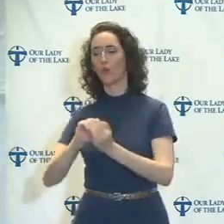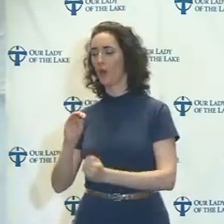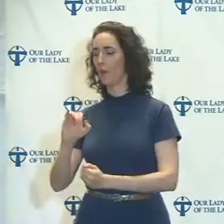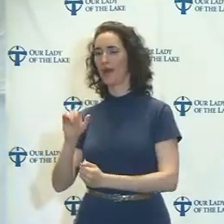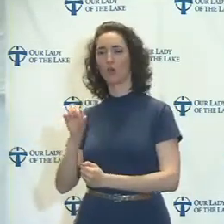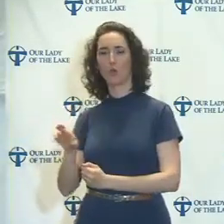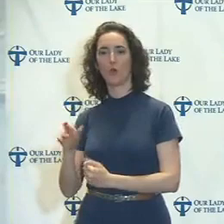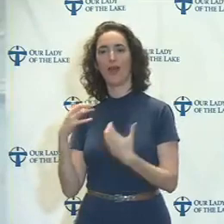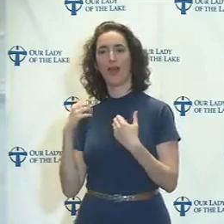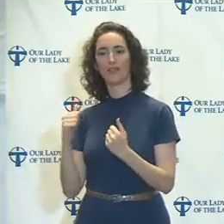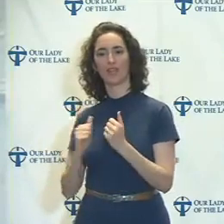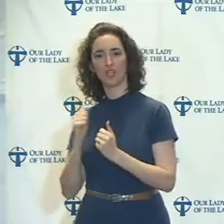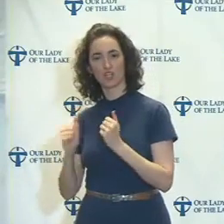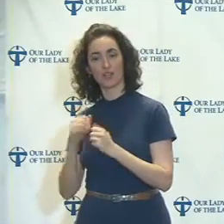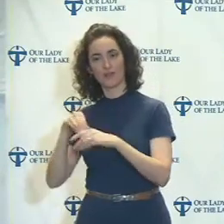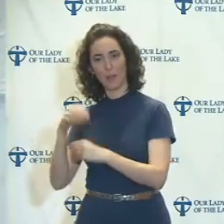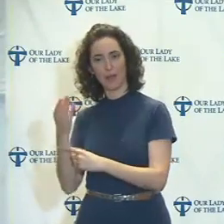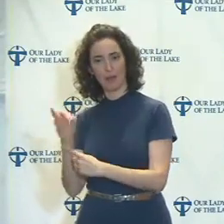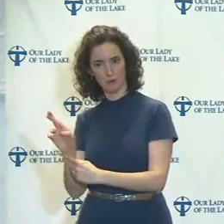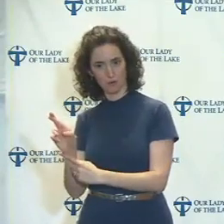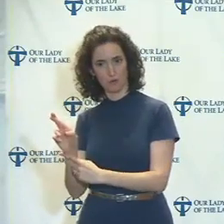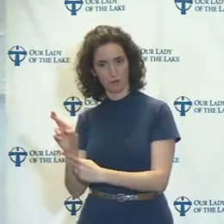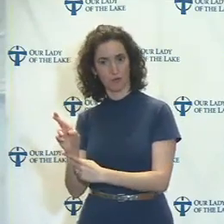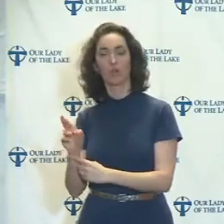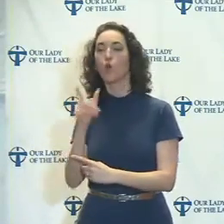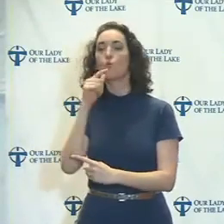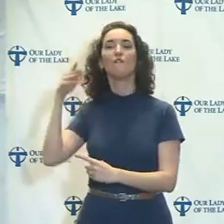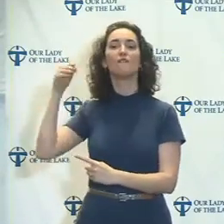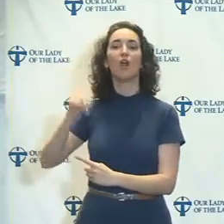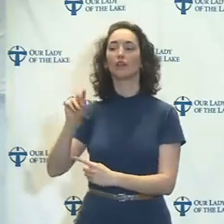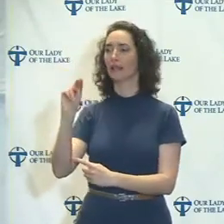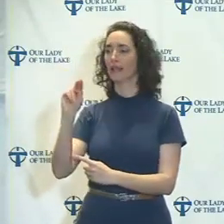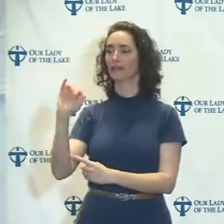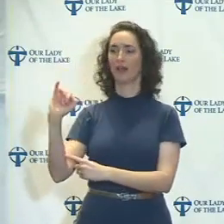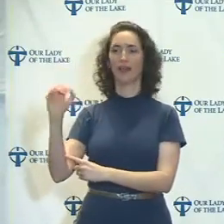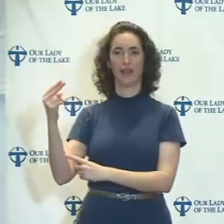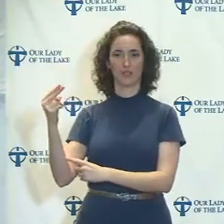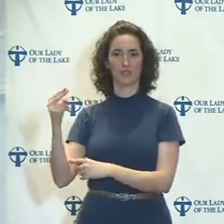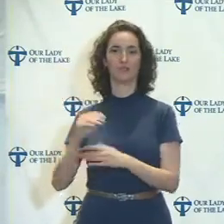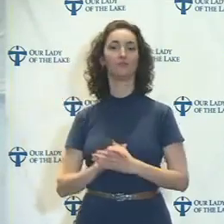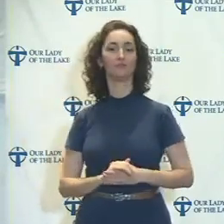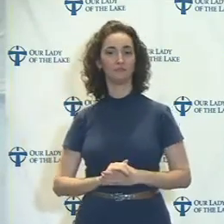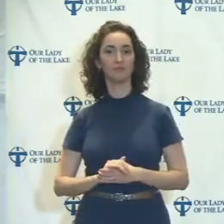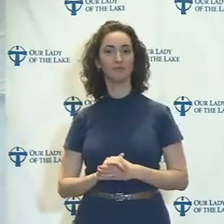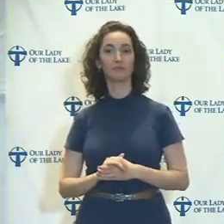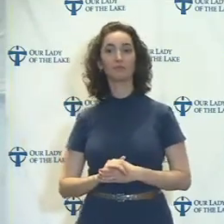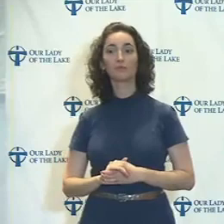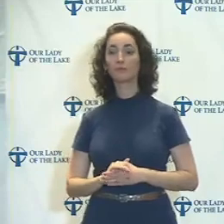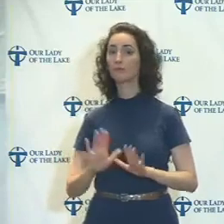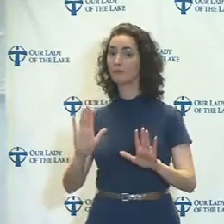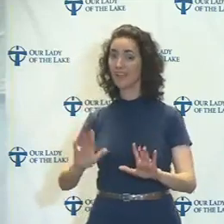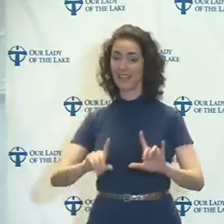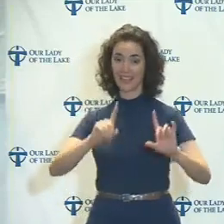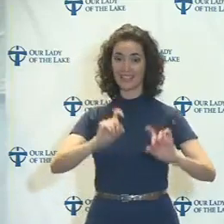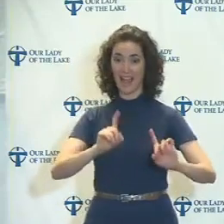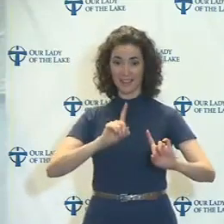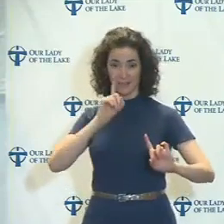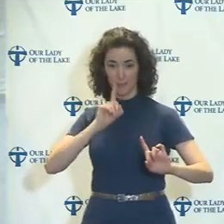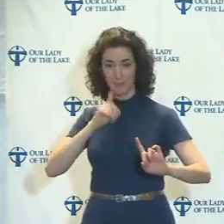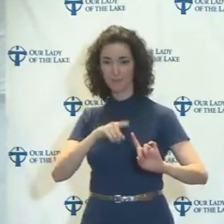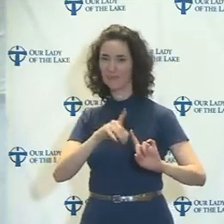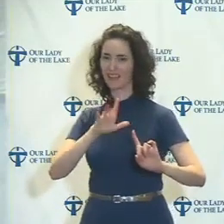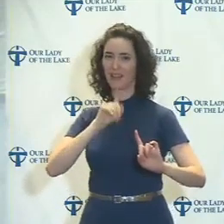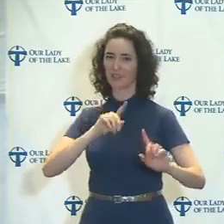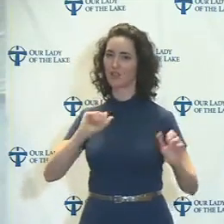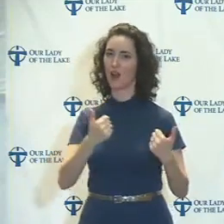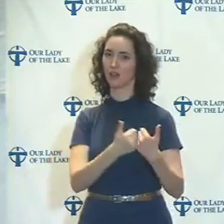Rouge, and it is funded by NIH. Now, we're all challenged by testing, and